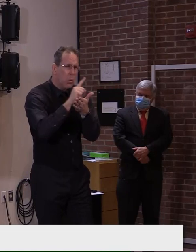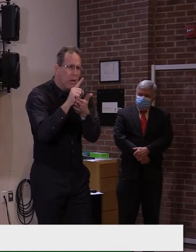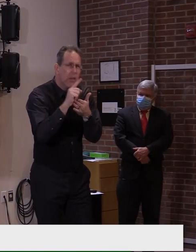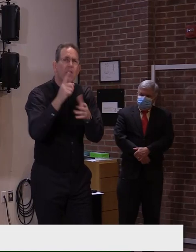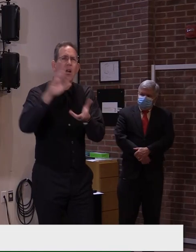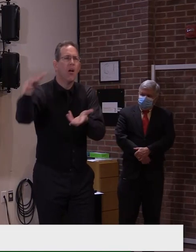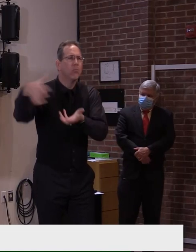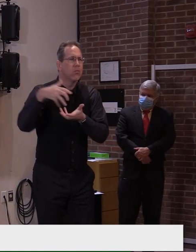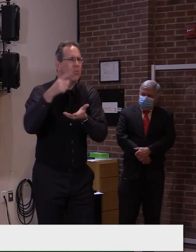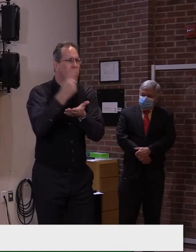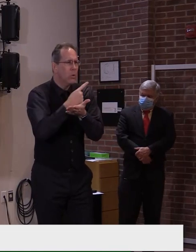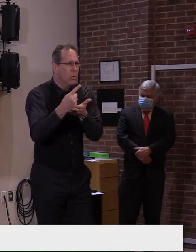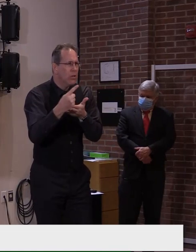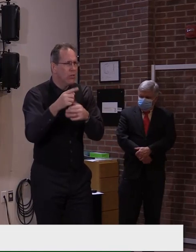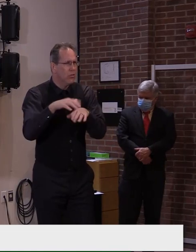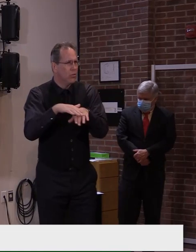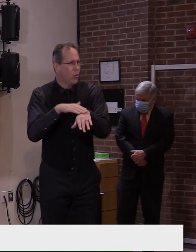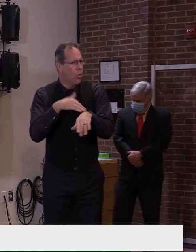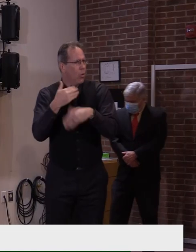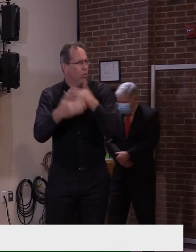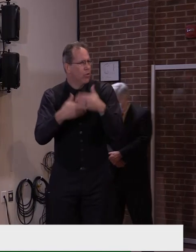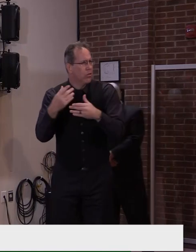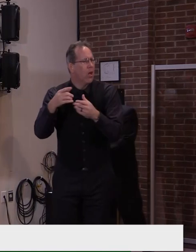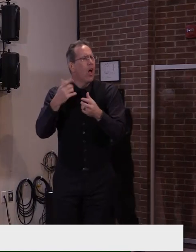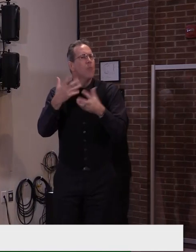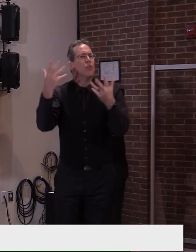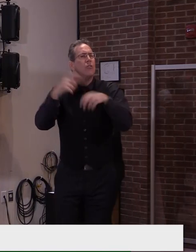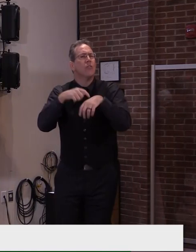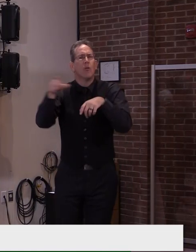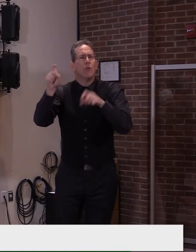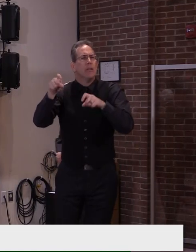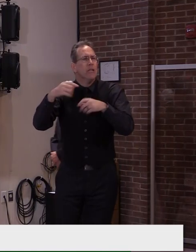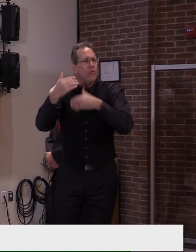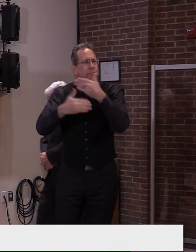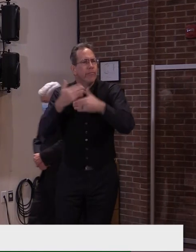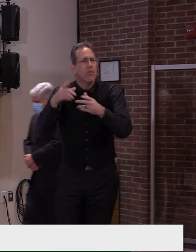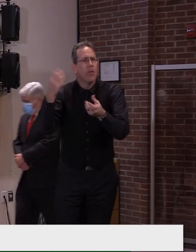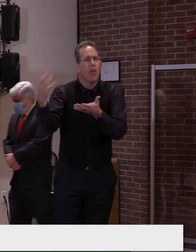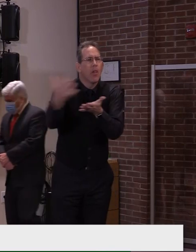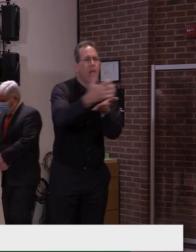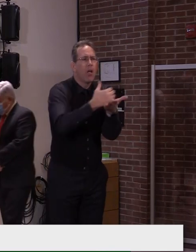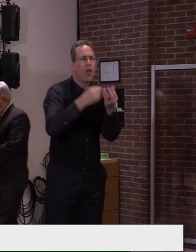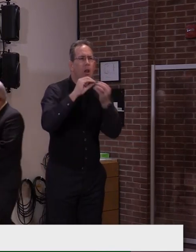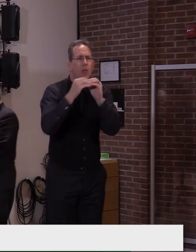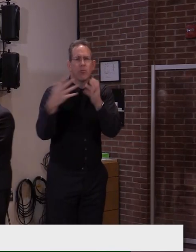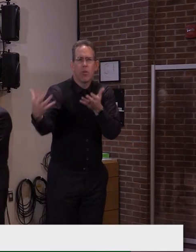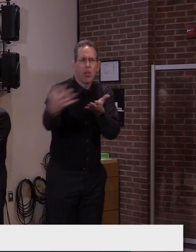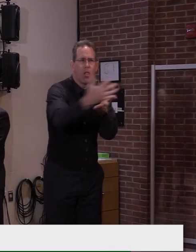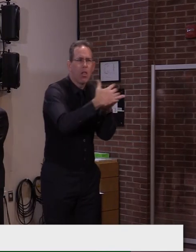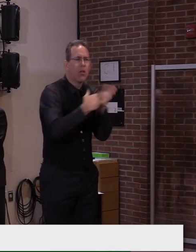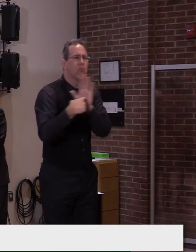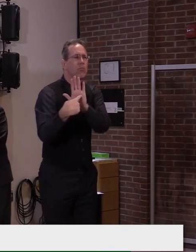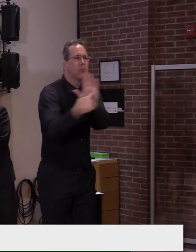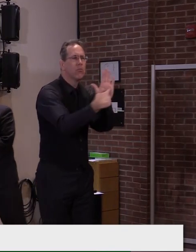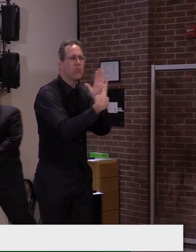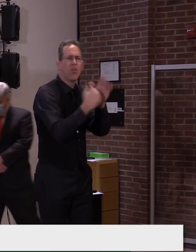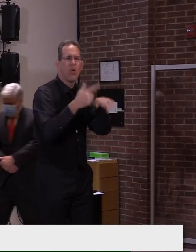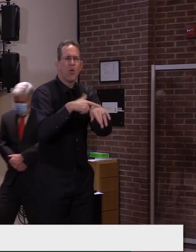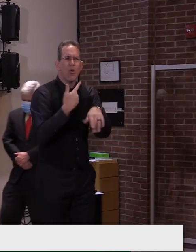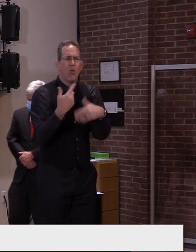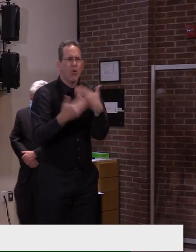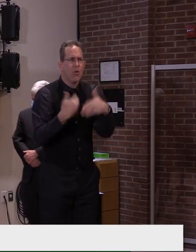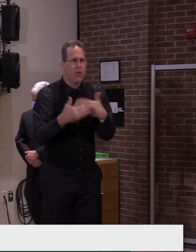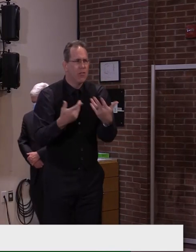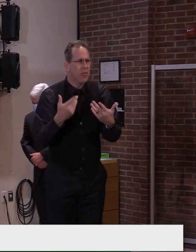the length of time that it takes to get a result to publish by testing site,